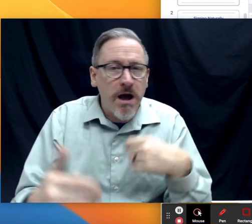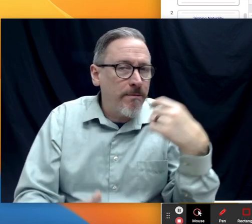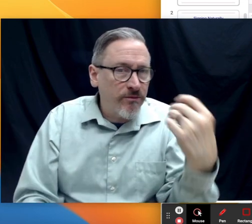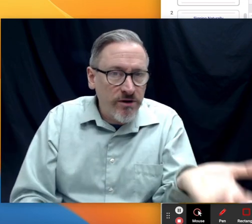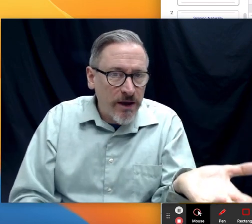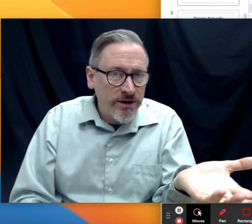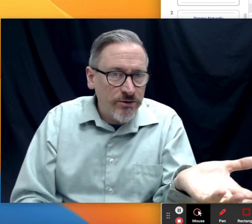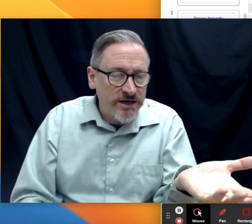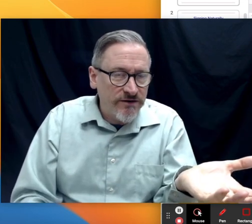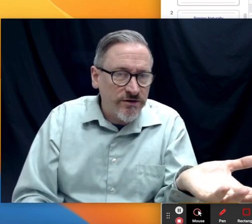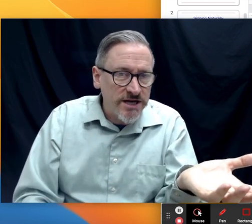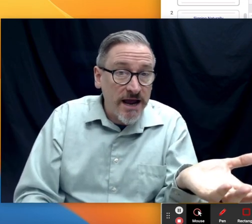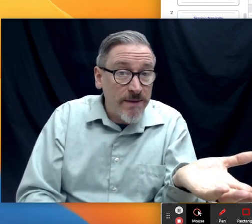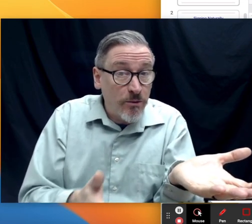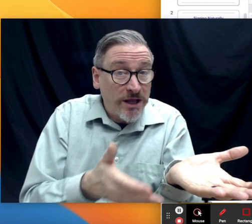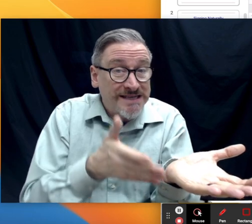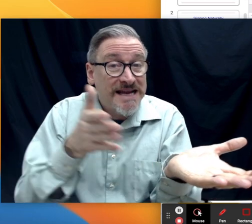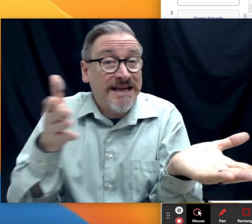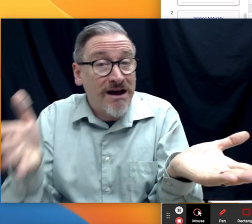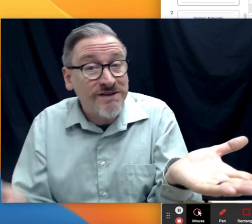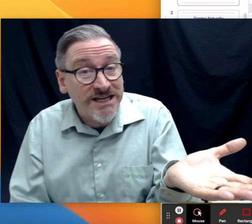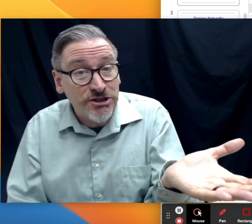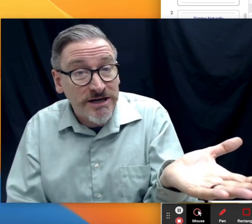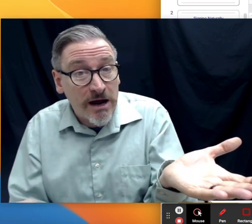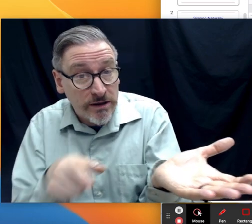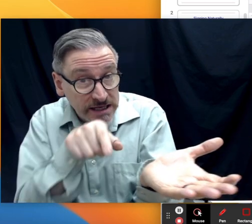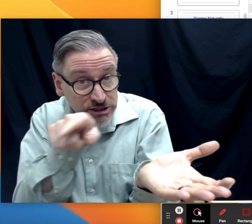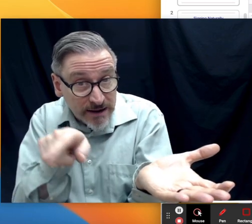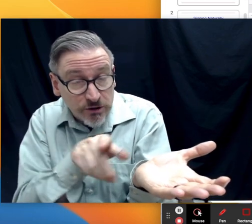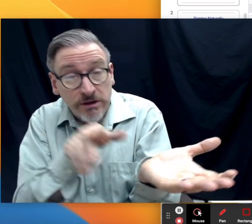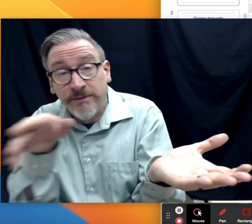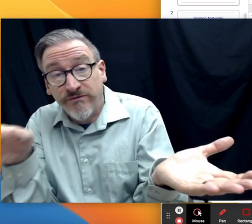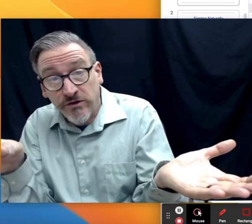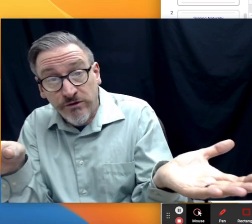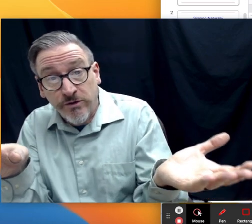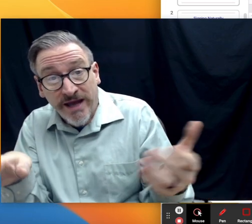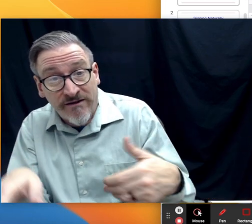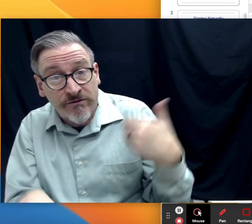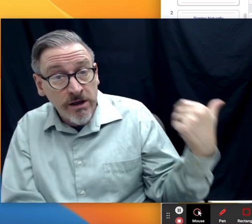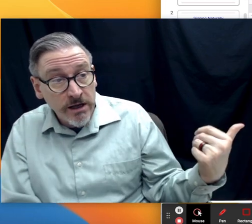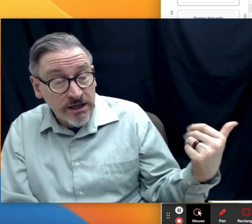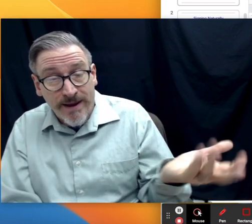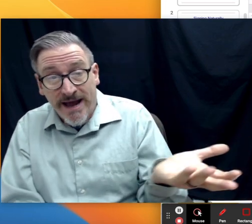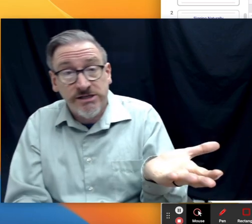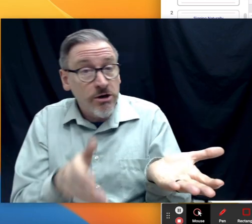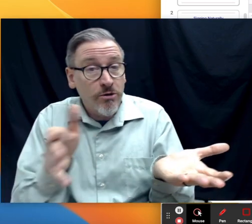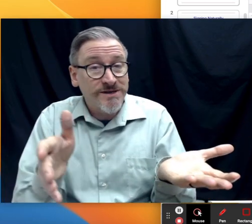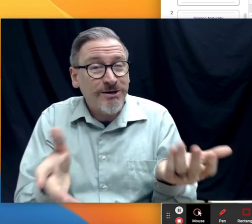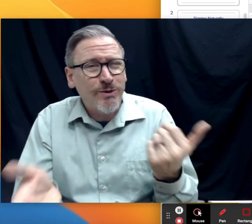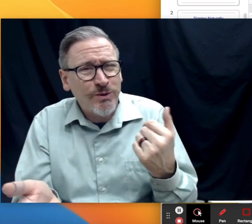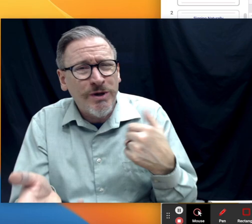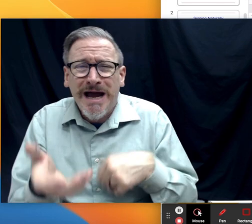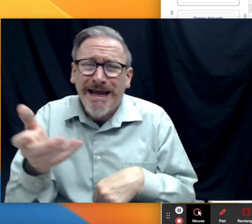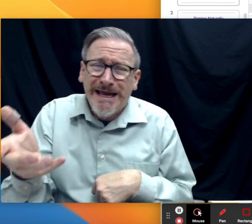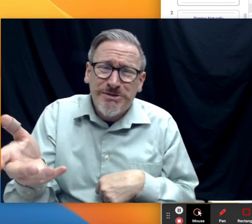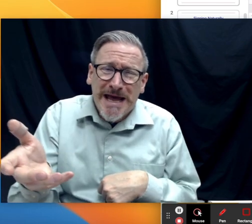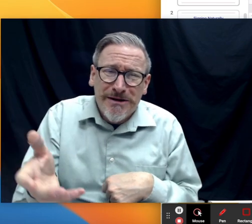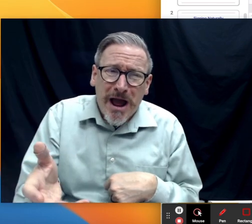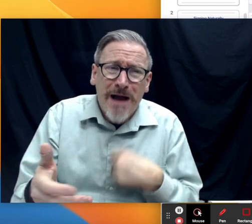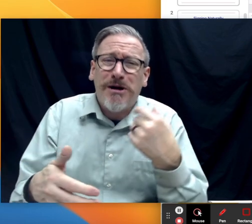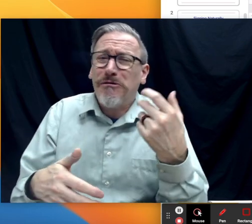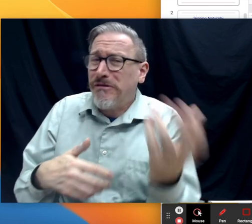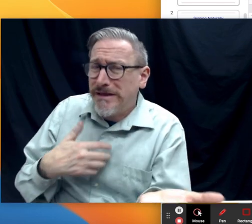come up. Can we do it at a different time? And then we'll extend the conversation now in this chapter a little bit further than we have in the past, where we'll say, oh, can't